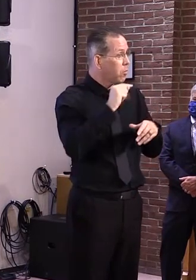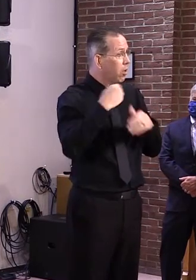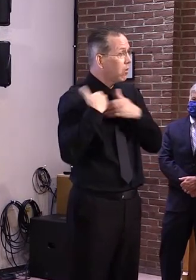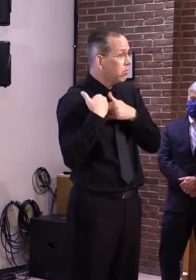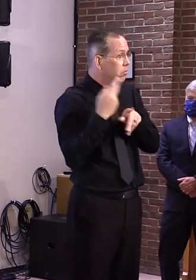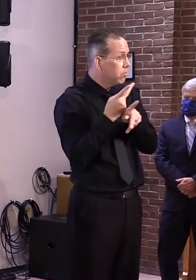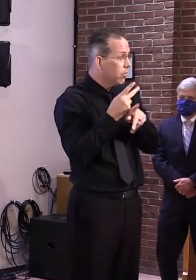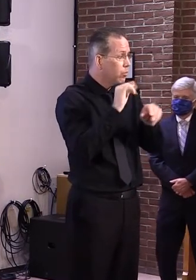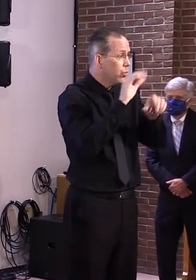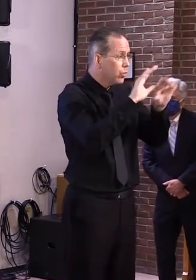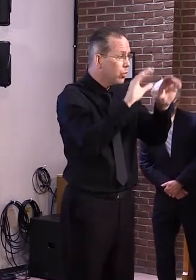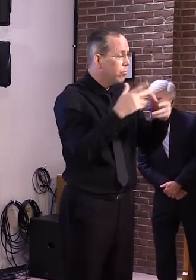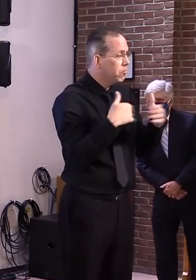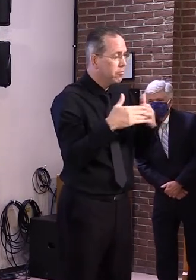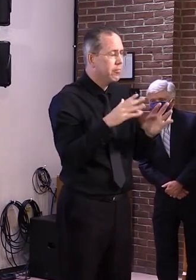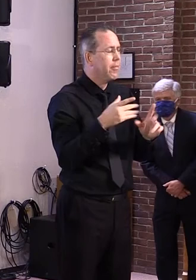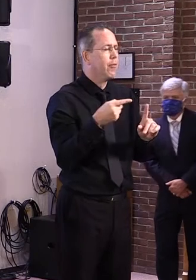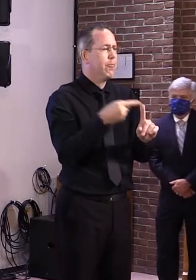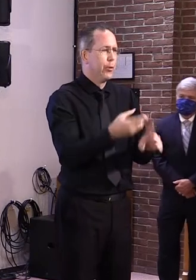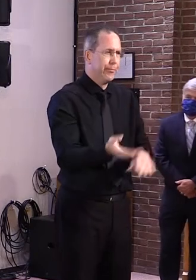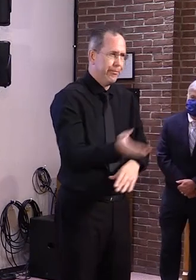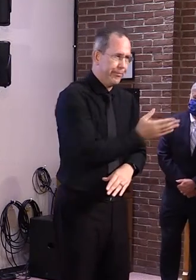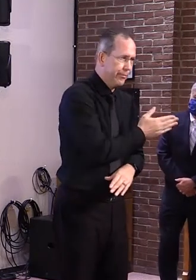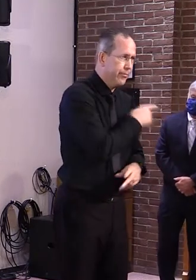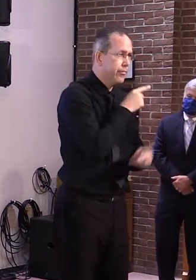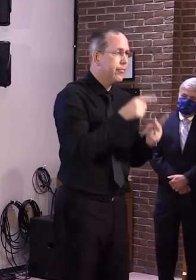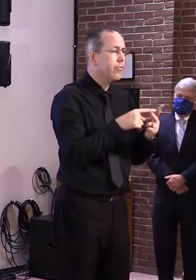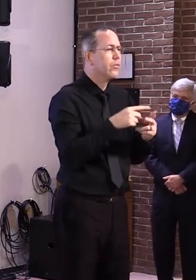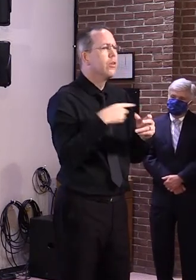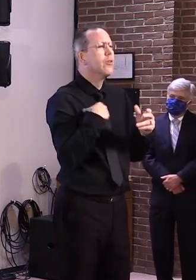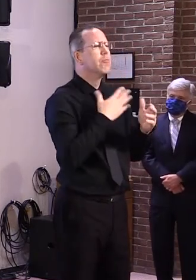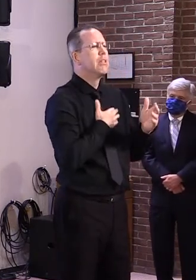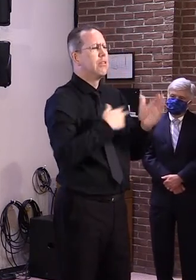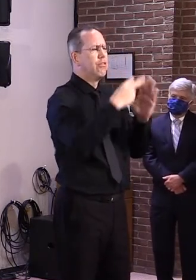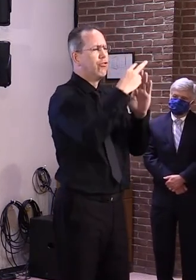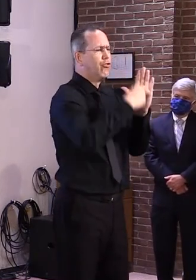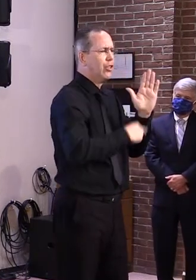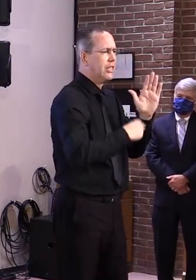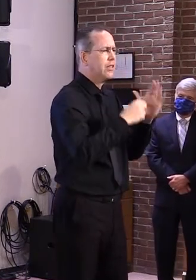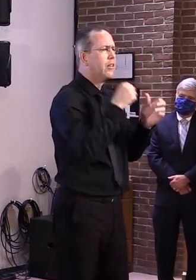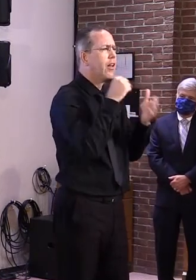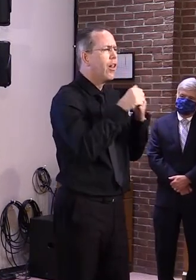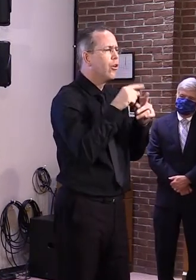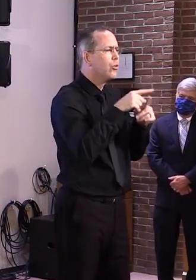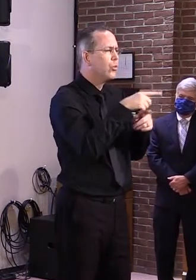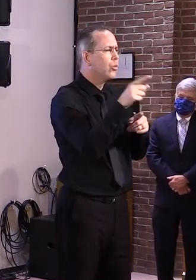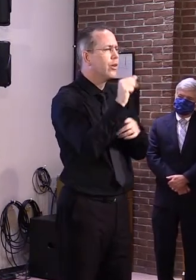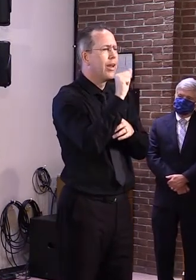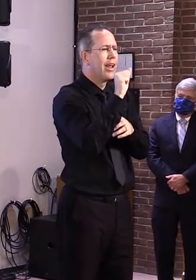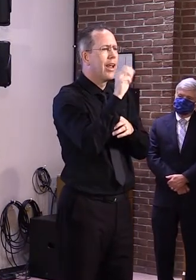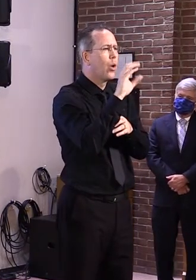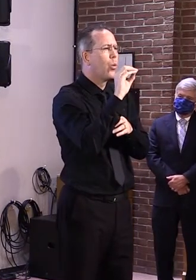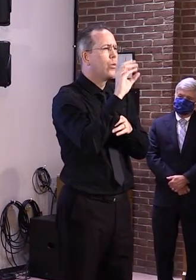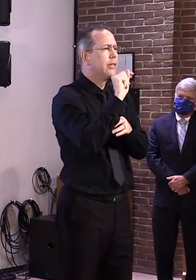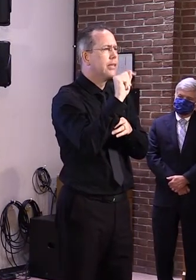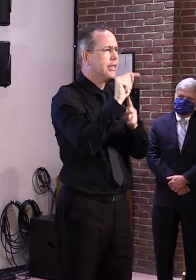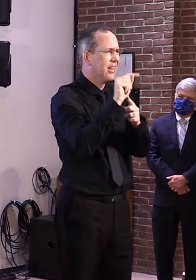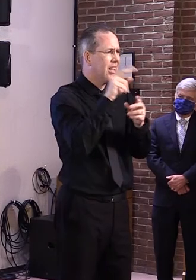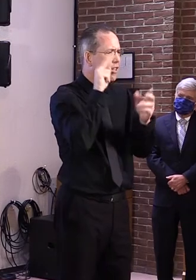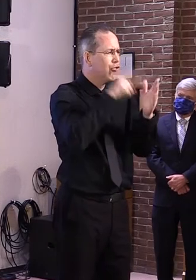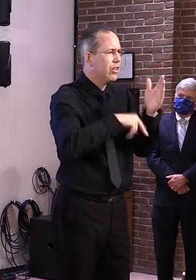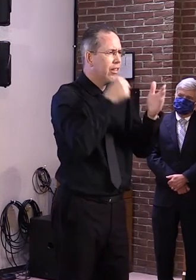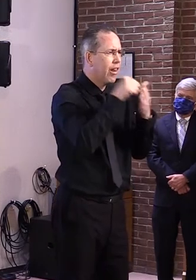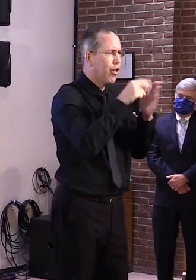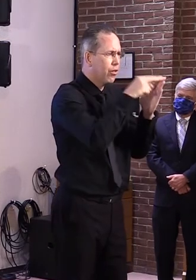guidance so that everyone understands who hasn't read it yet, as Steve has, what it actually says. So this is the